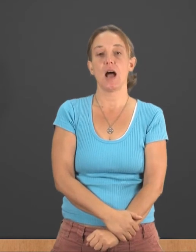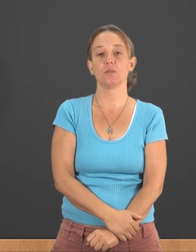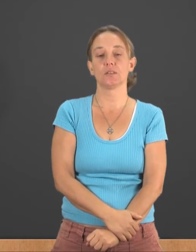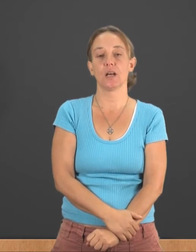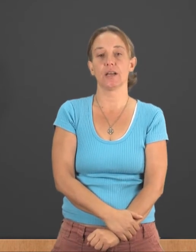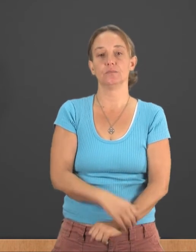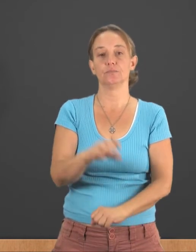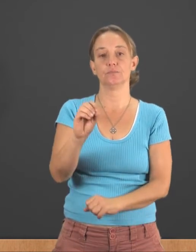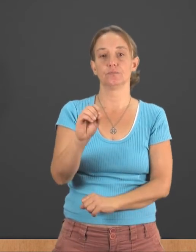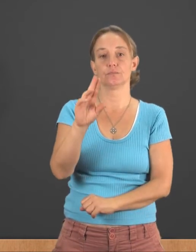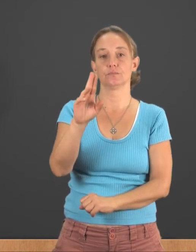Outside.